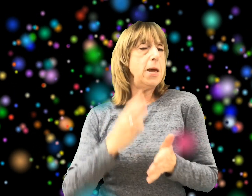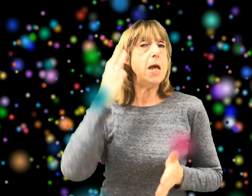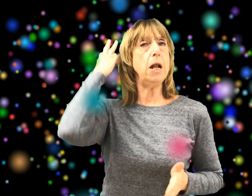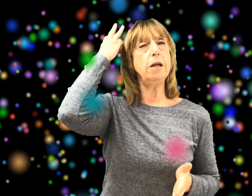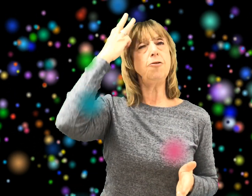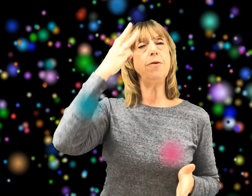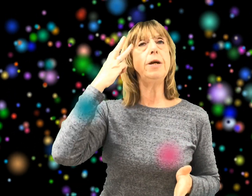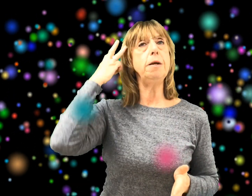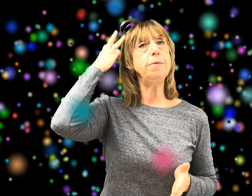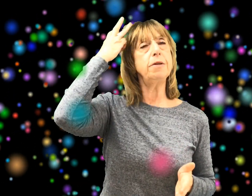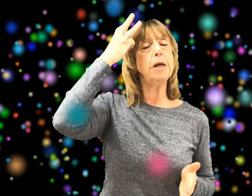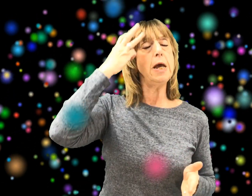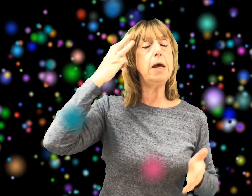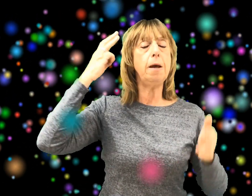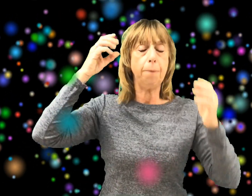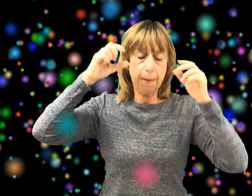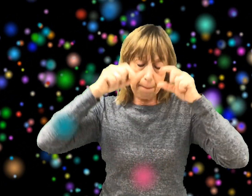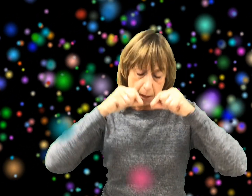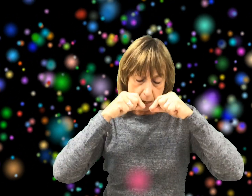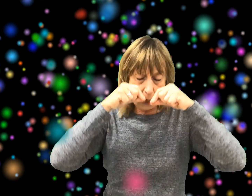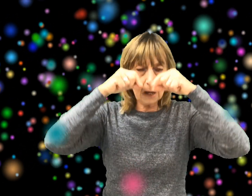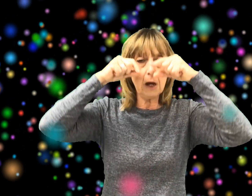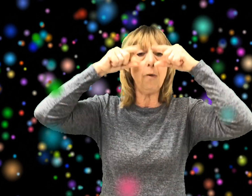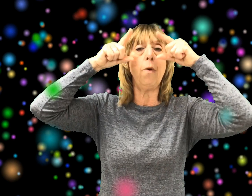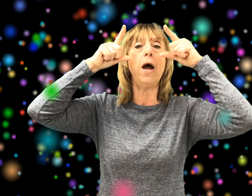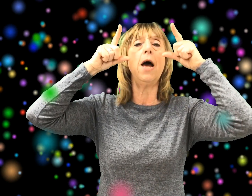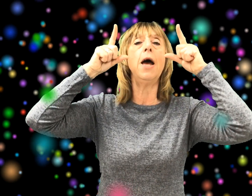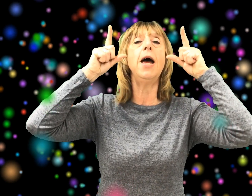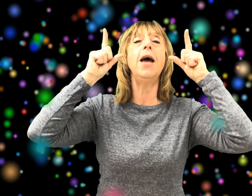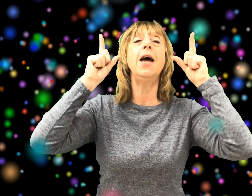million dreams keeping me